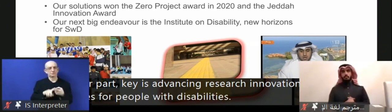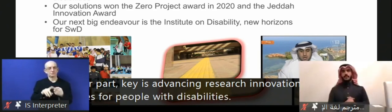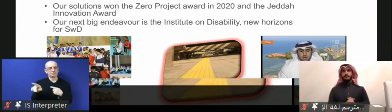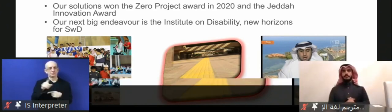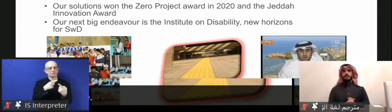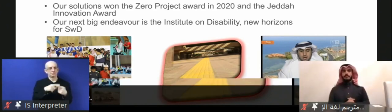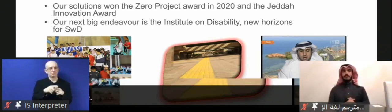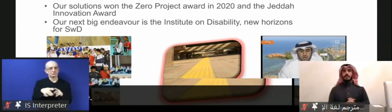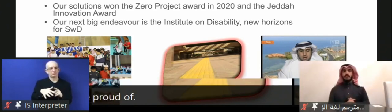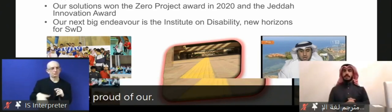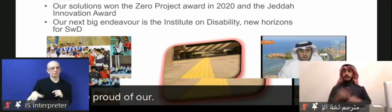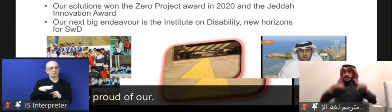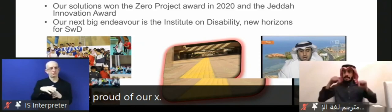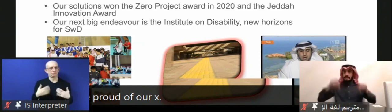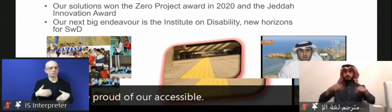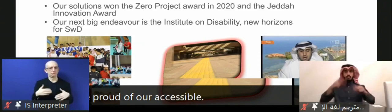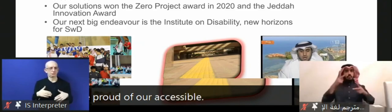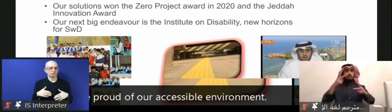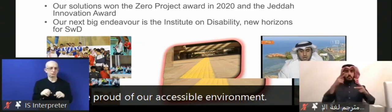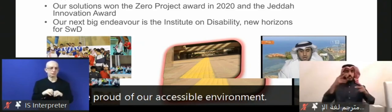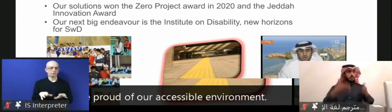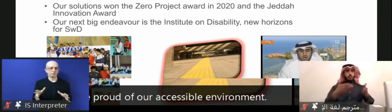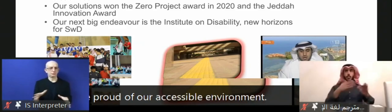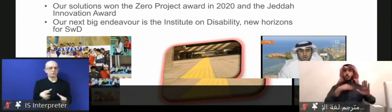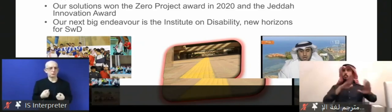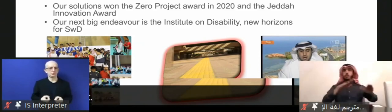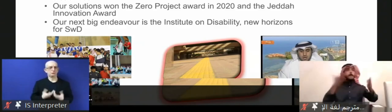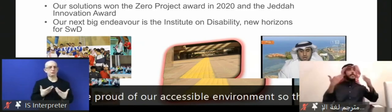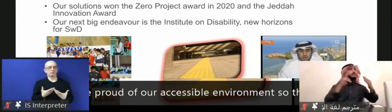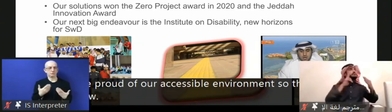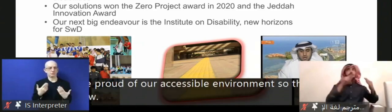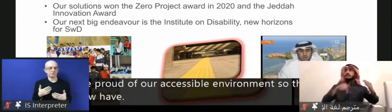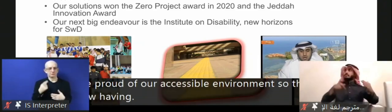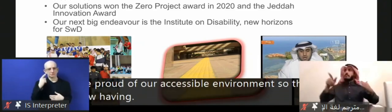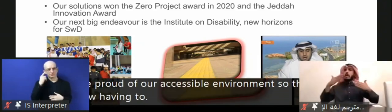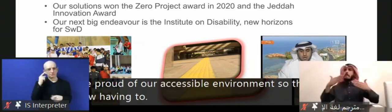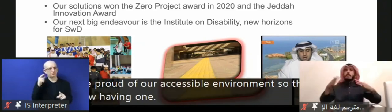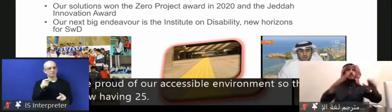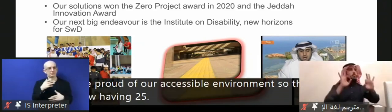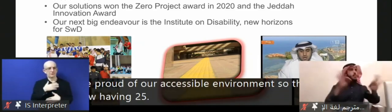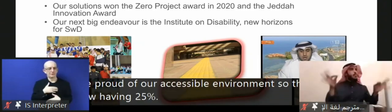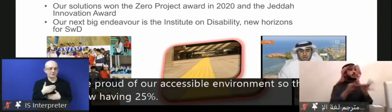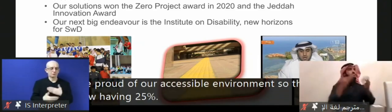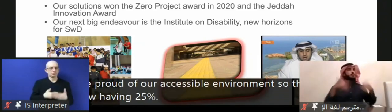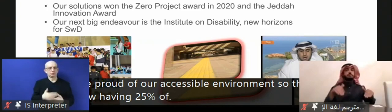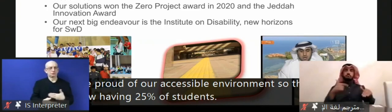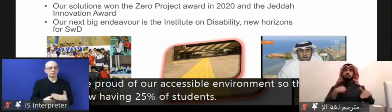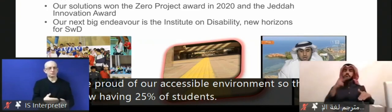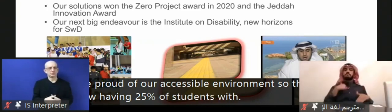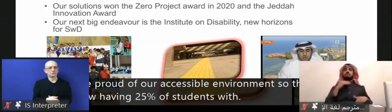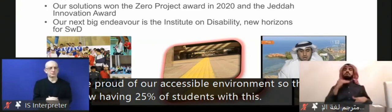We are proud of our accessible environment, so that we are now having 25% of students